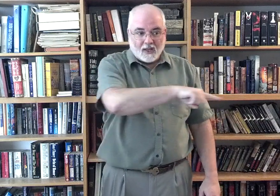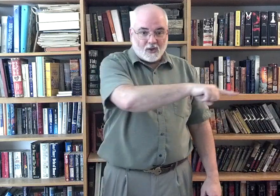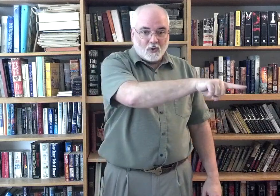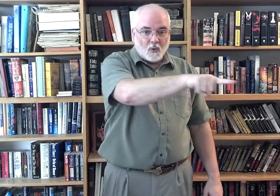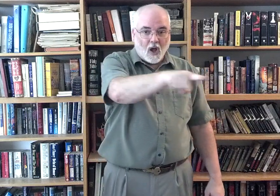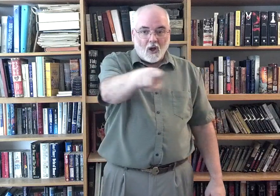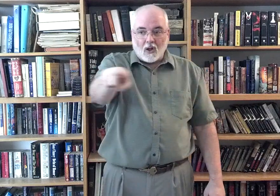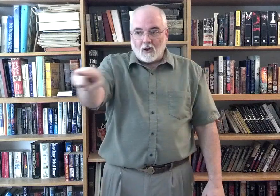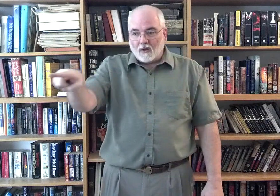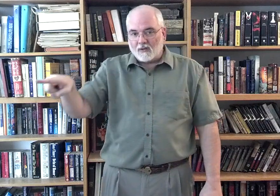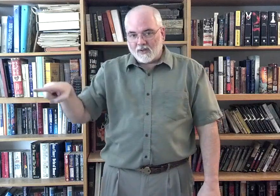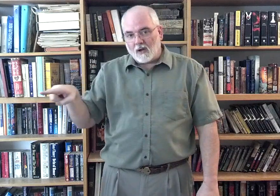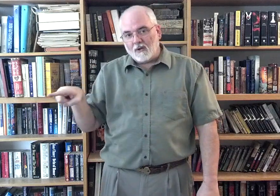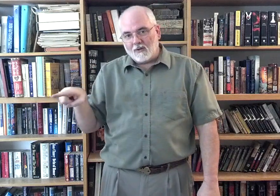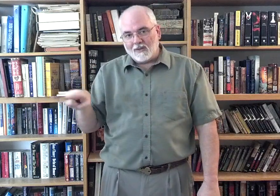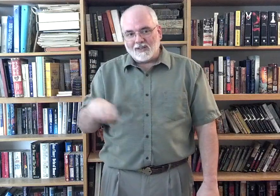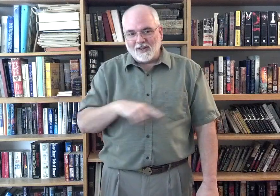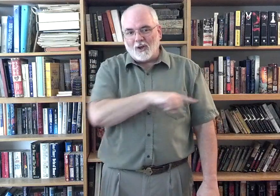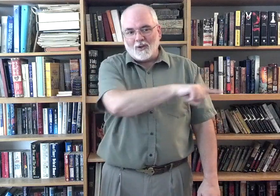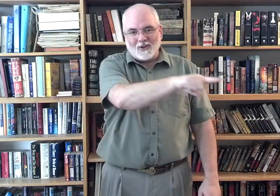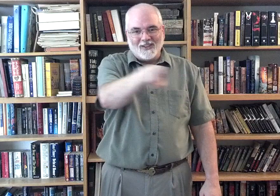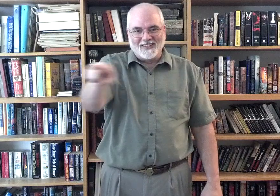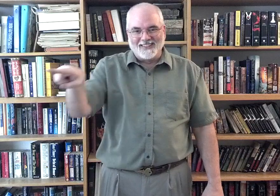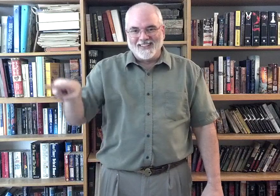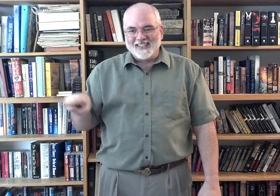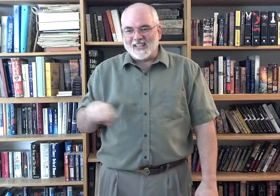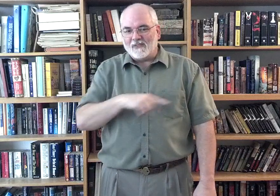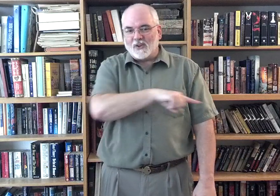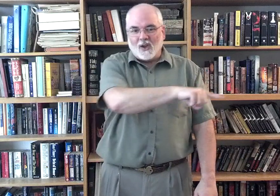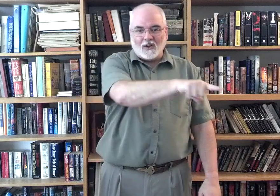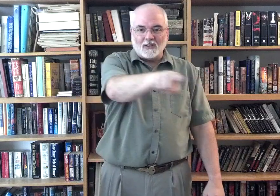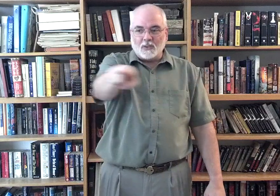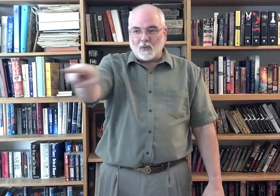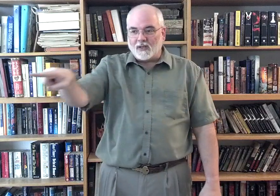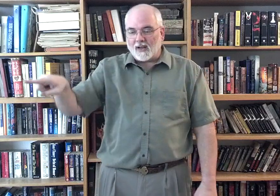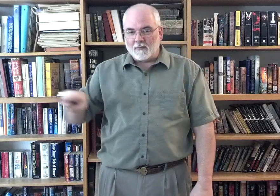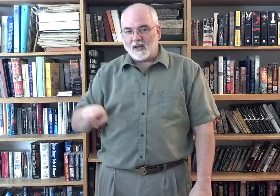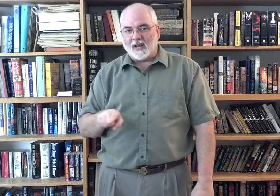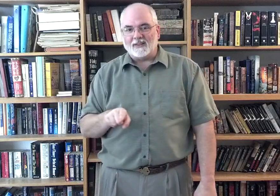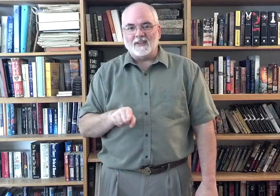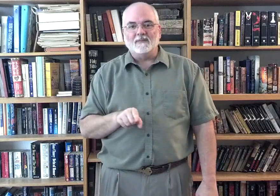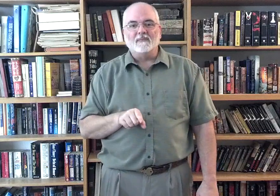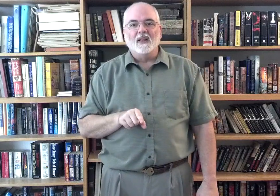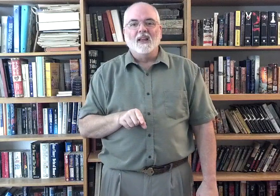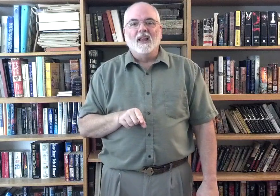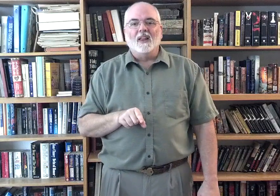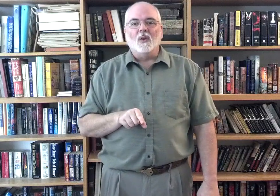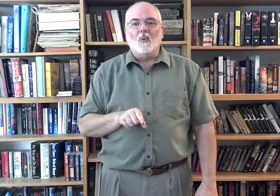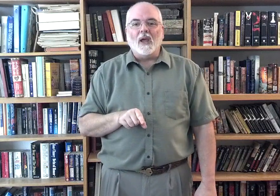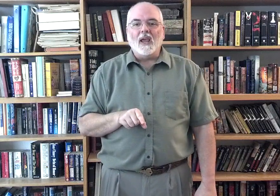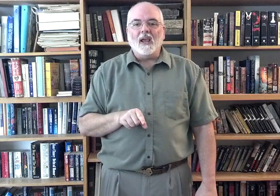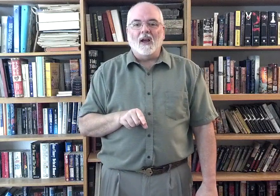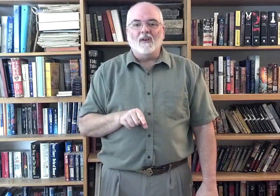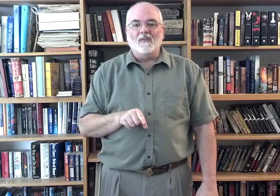You all, y'all. Sign for y'all is just point to everybody out there. The way of the